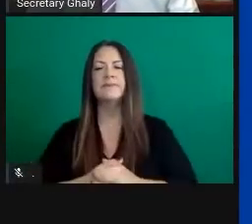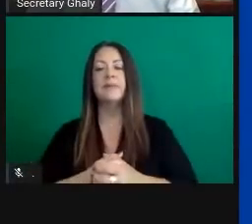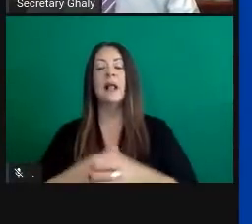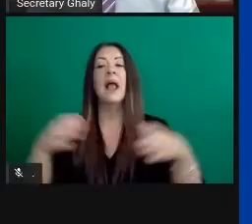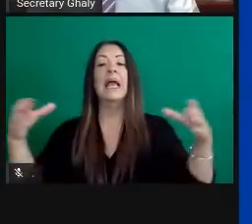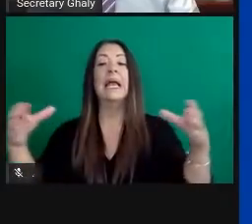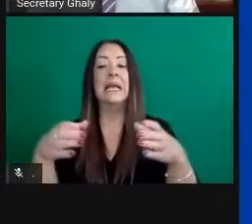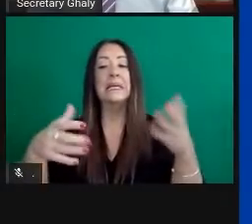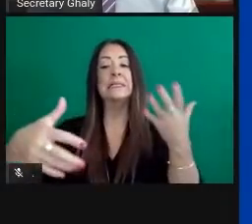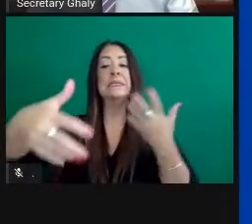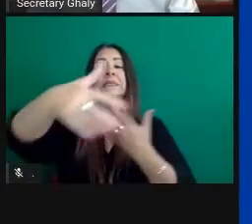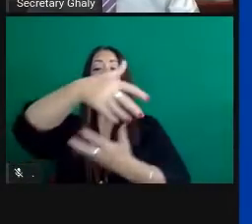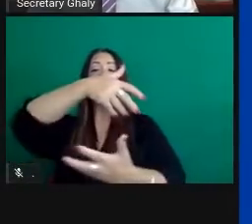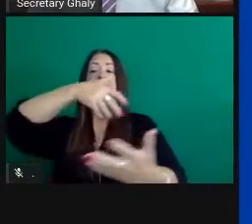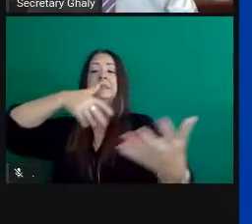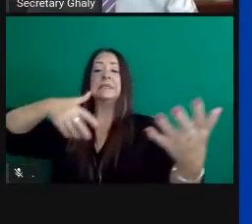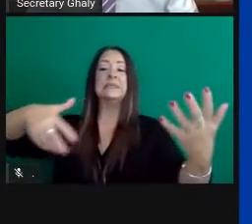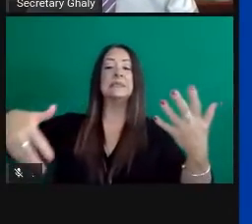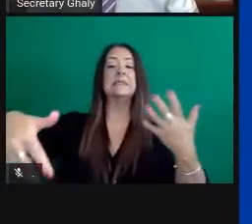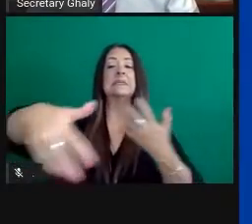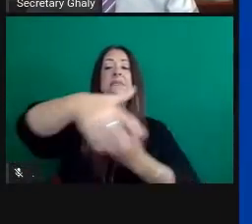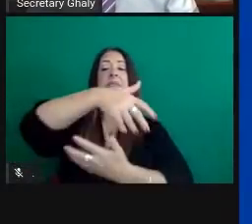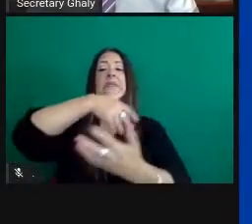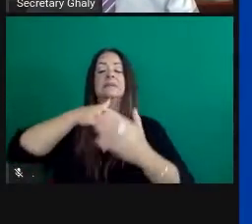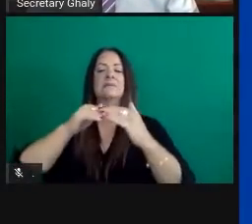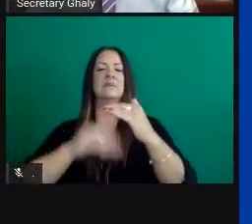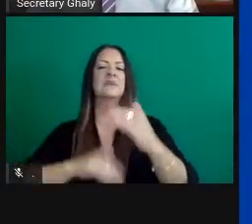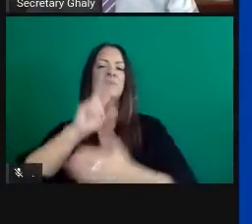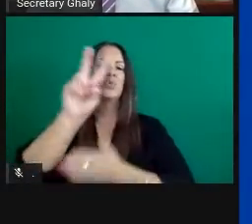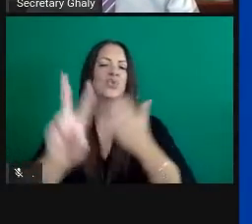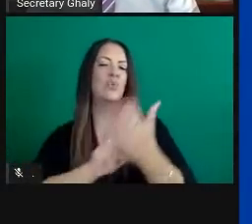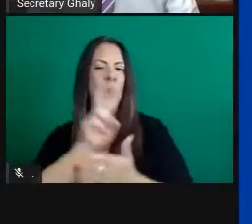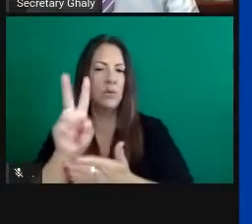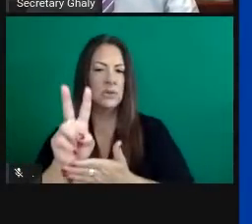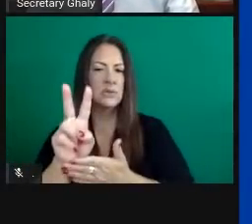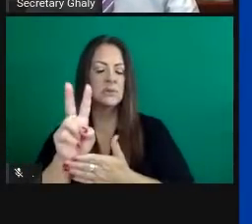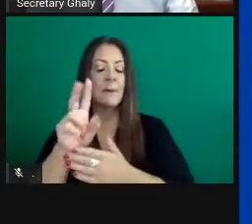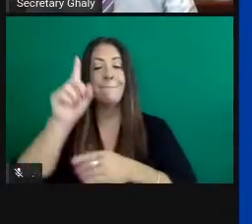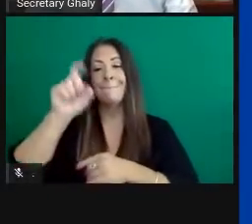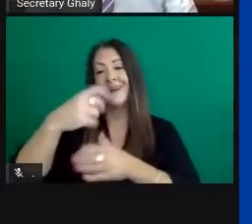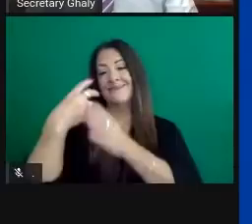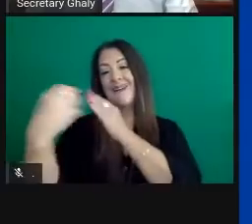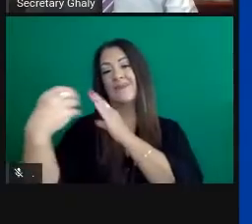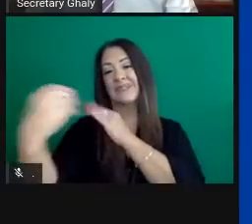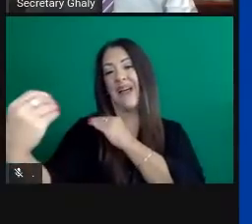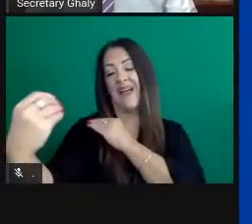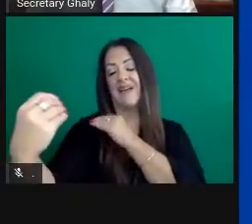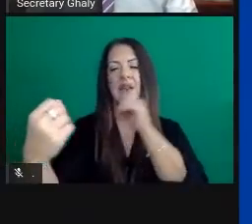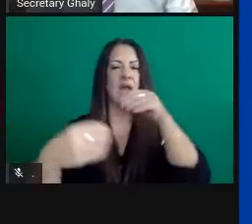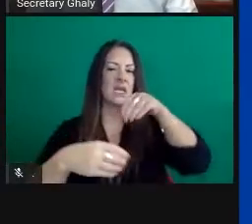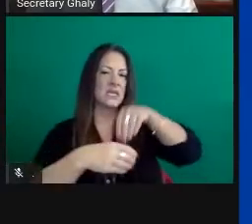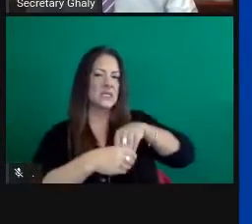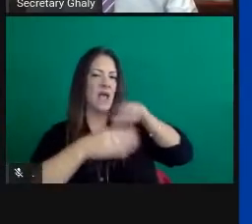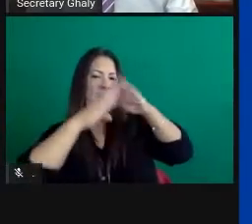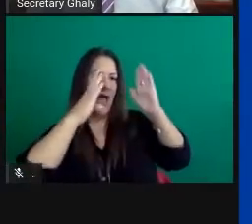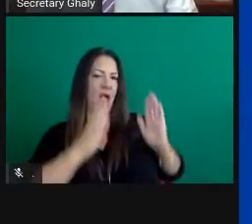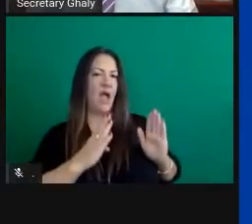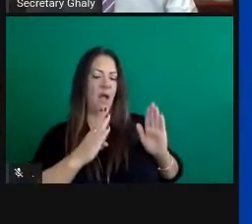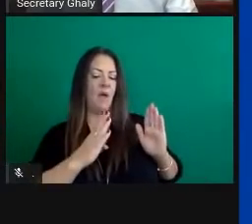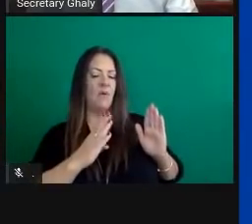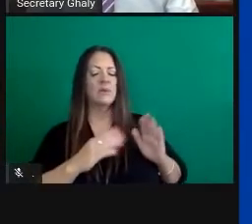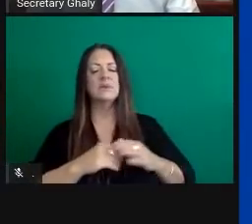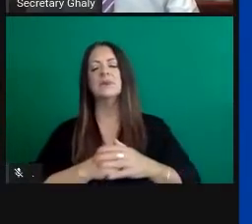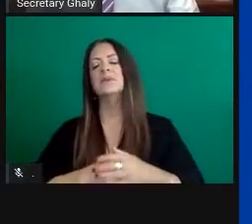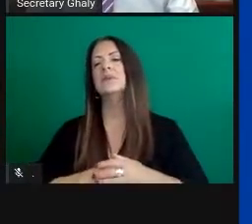hours, and really that they should be and must be done outside. And again, as the governor eloquently said and has